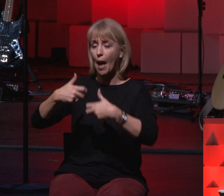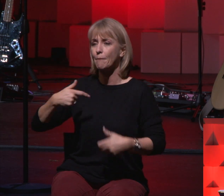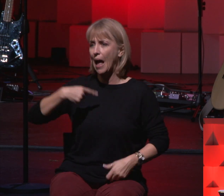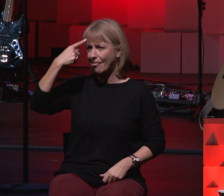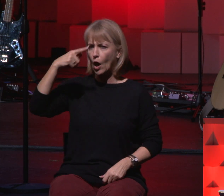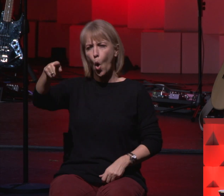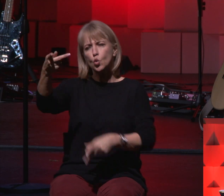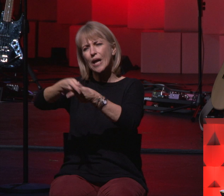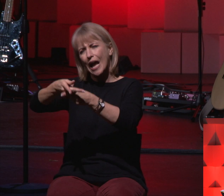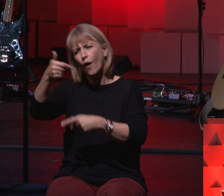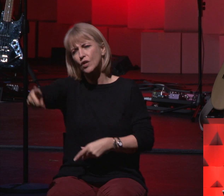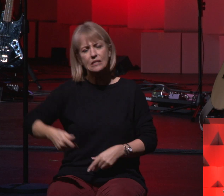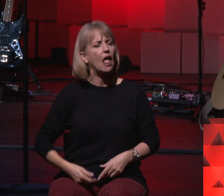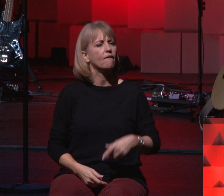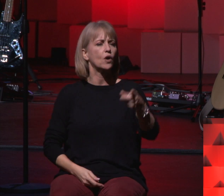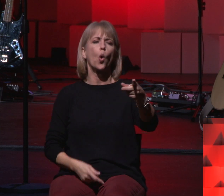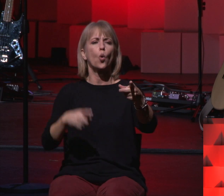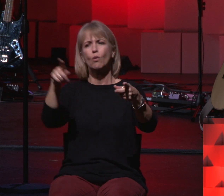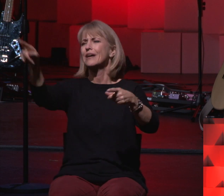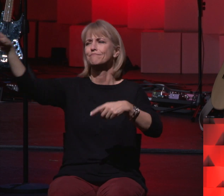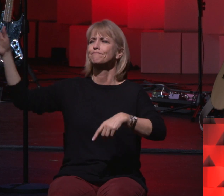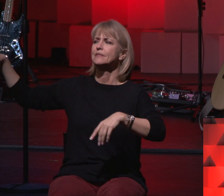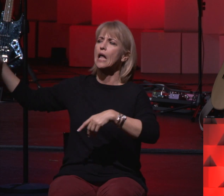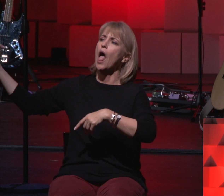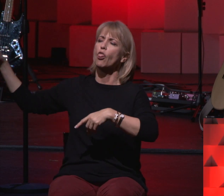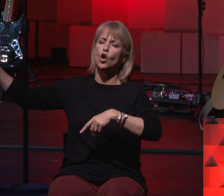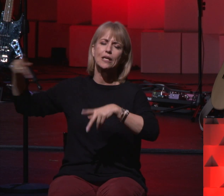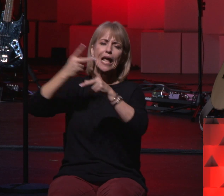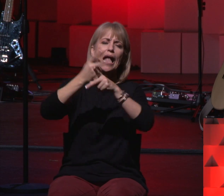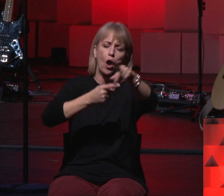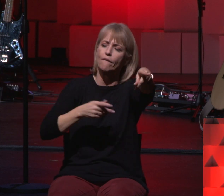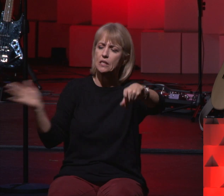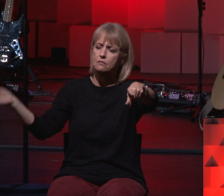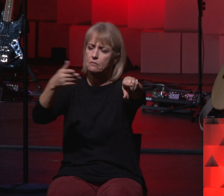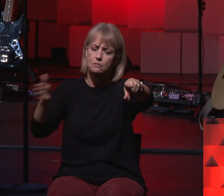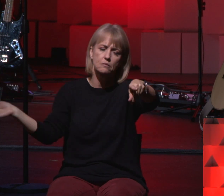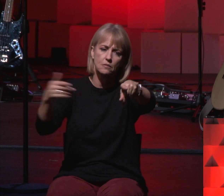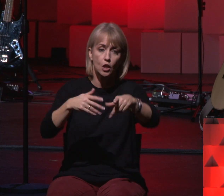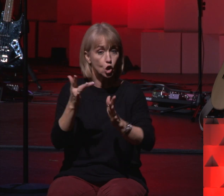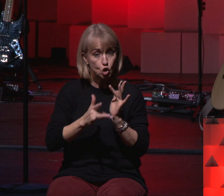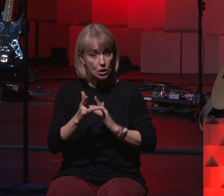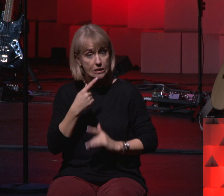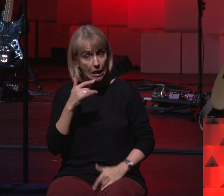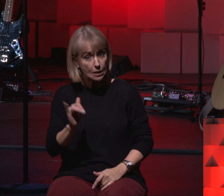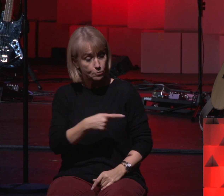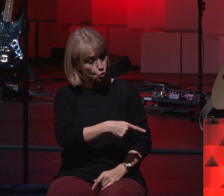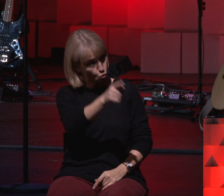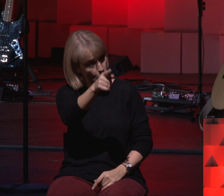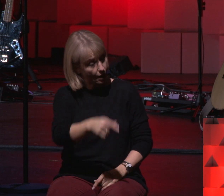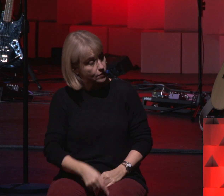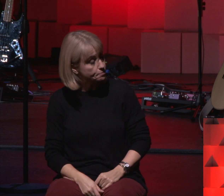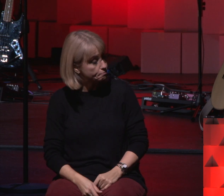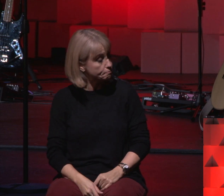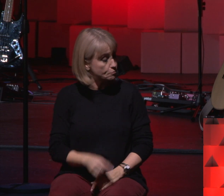themselves, or someone else should take care of this. Jesus' response, you take care of this. You